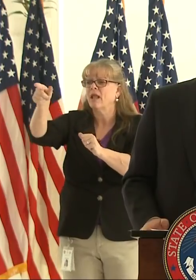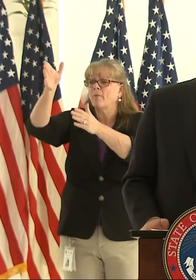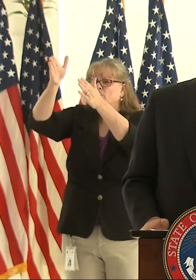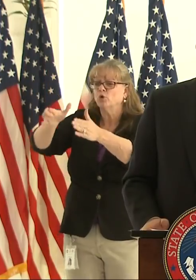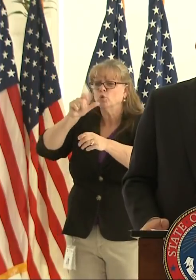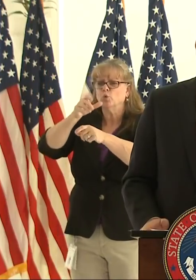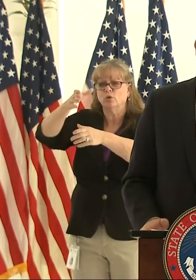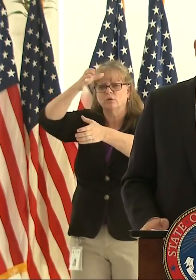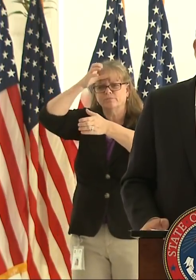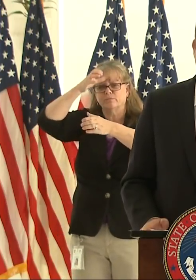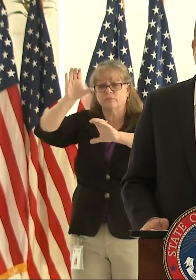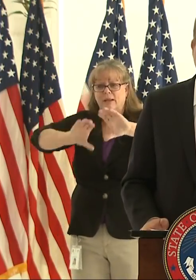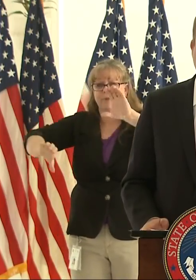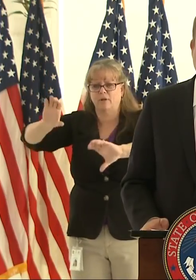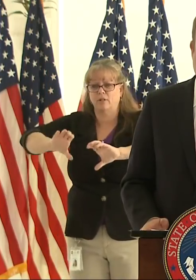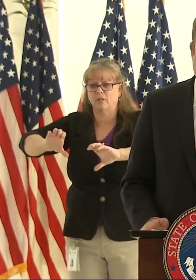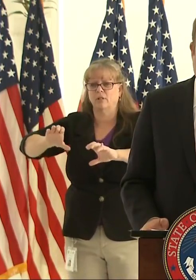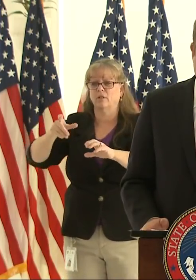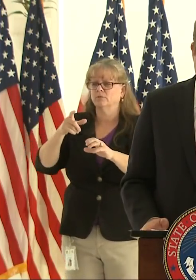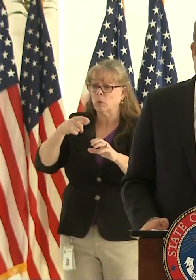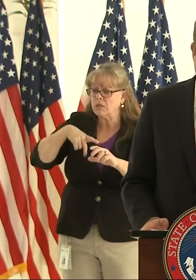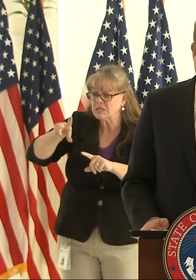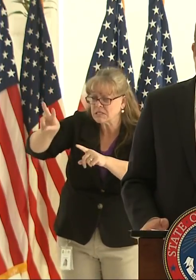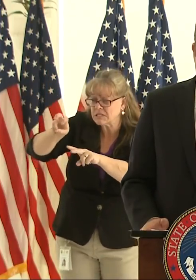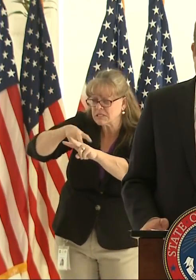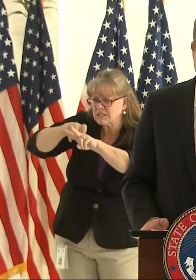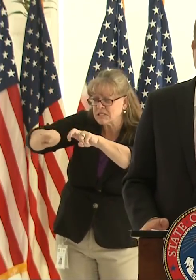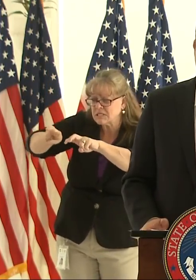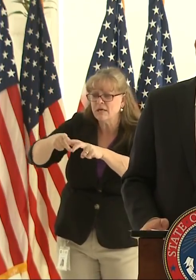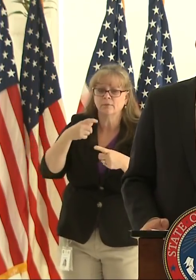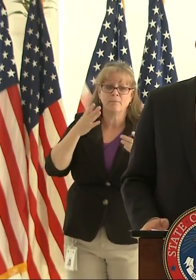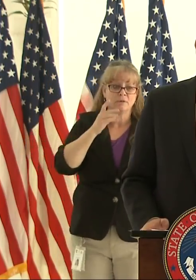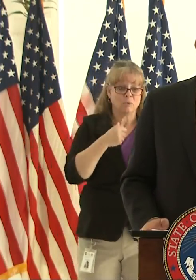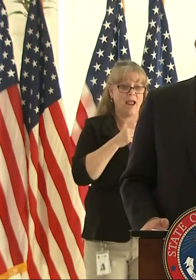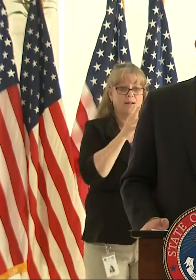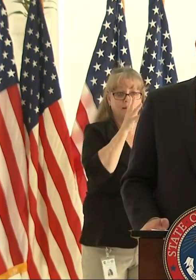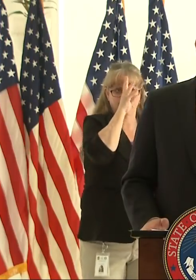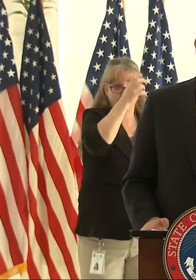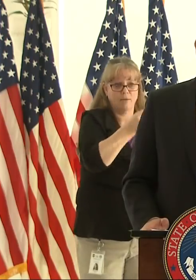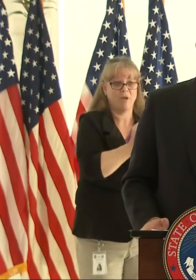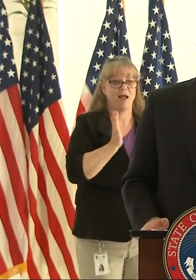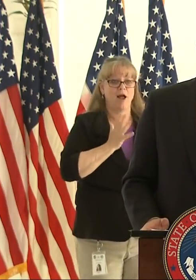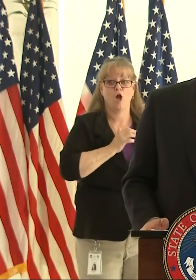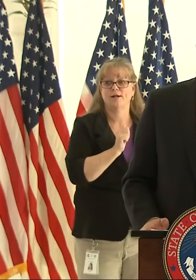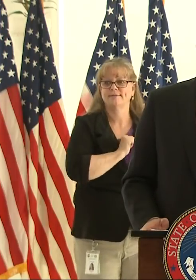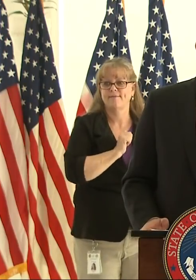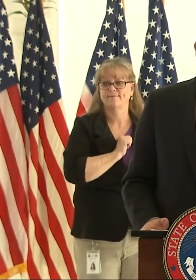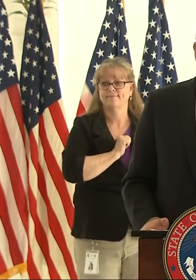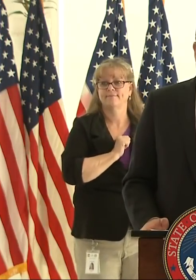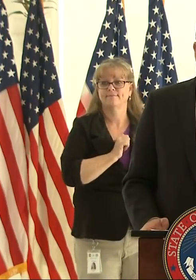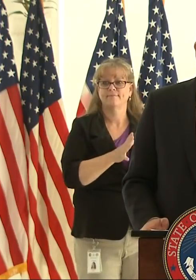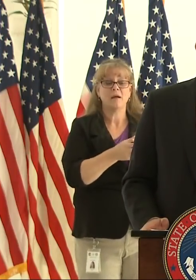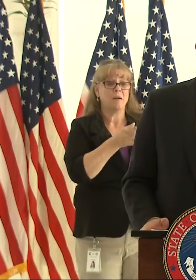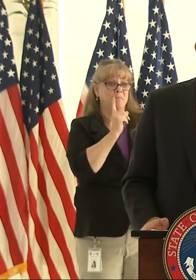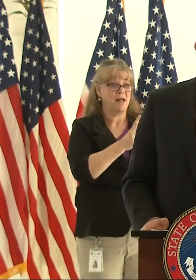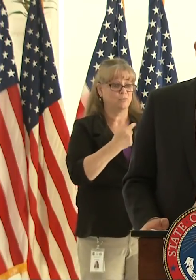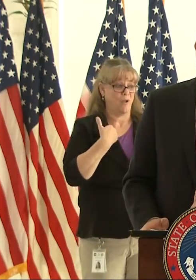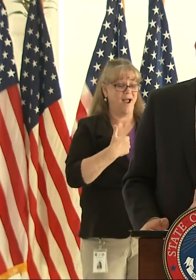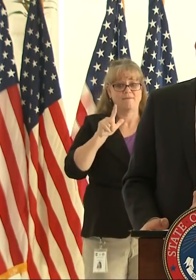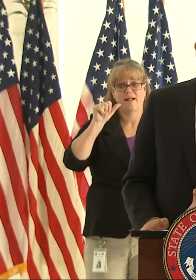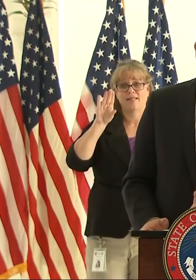to that. There's several promising ways to get around that have been demonstrated in labs. I've instructed our state lab to replicate